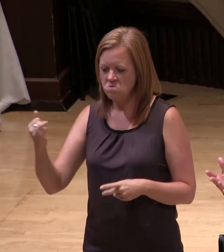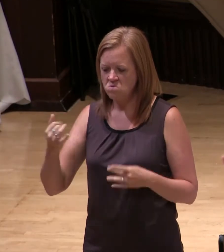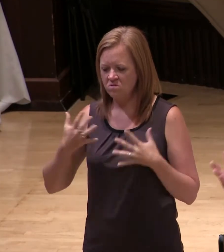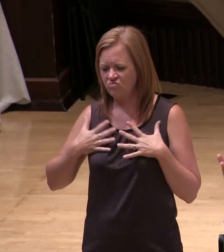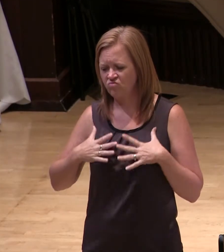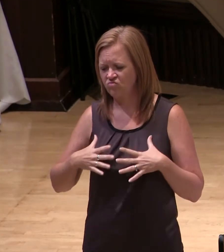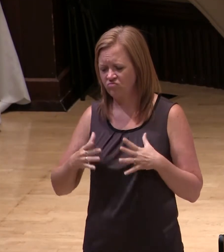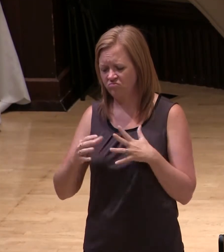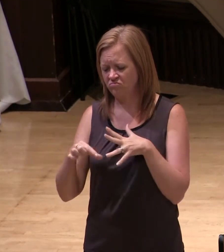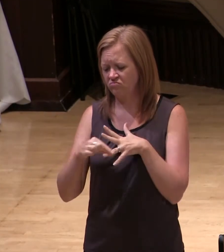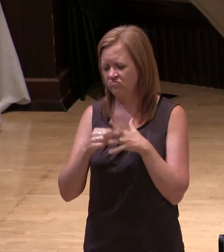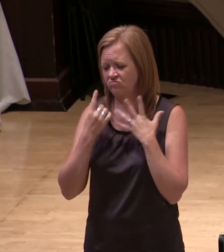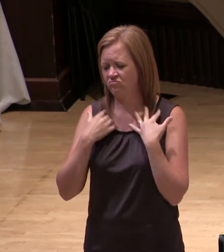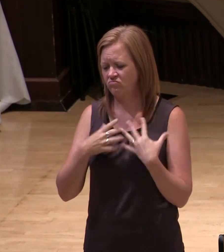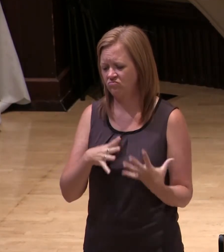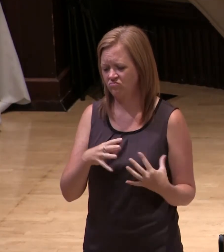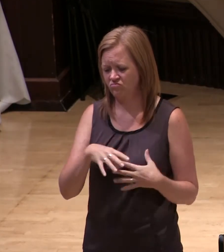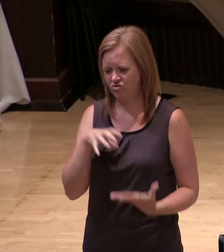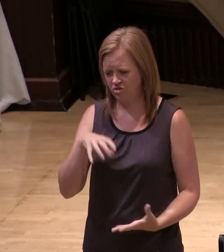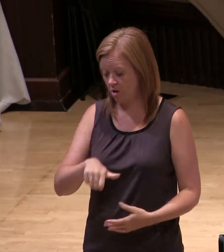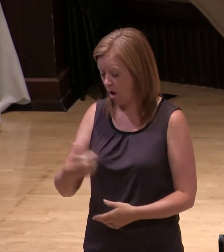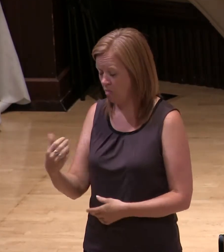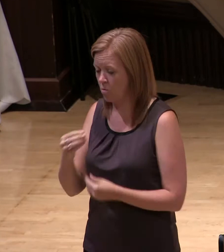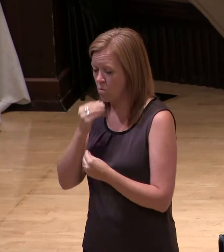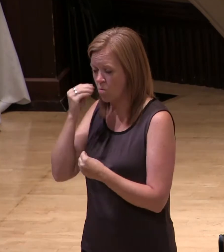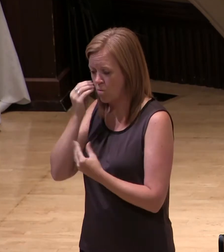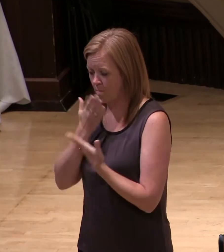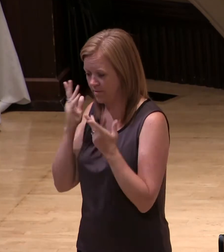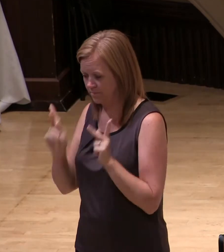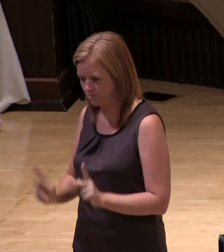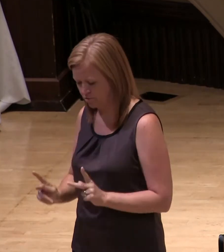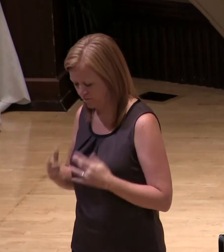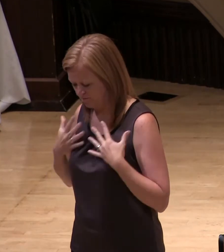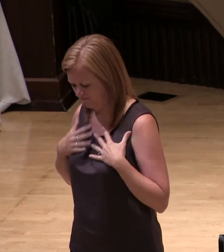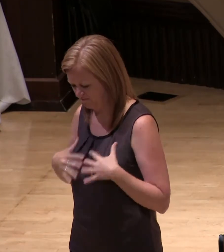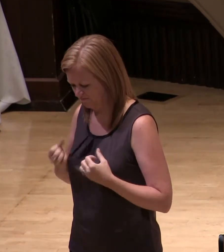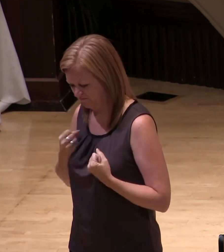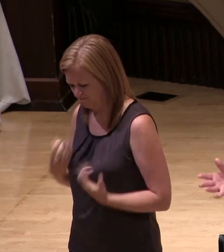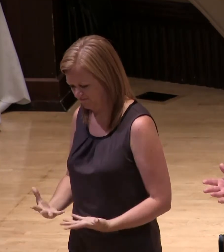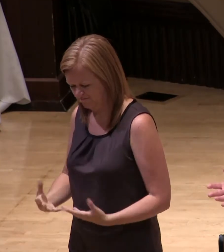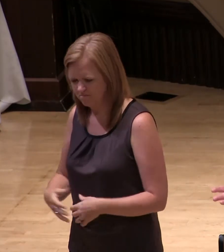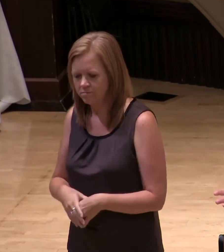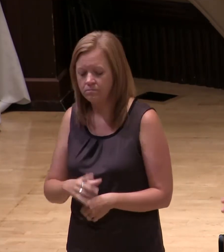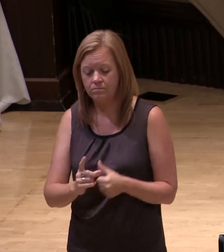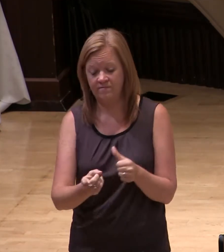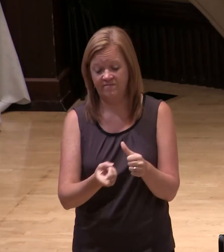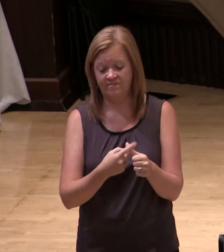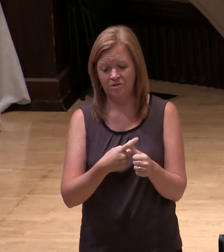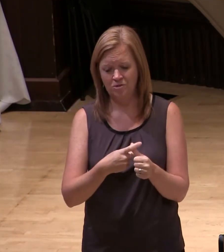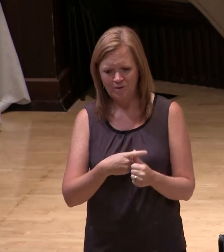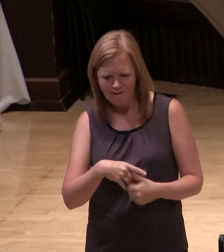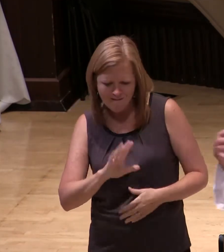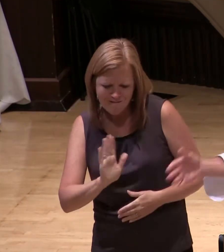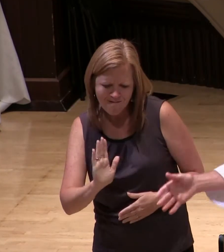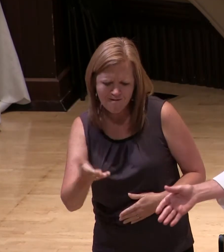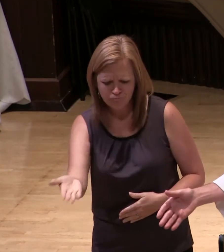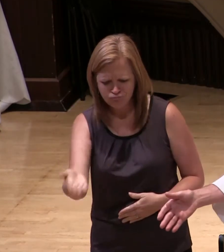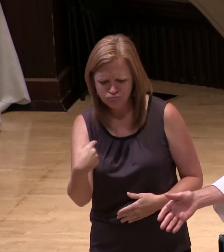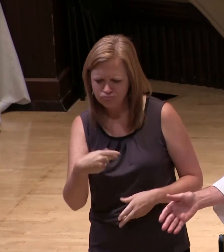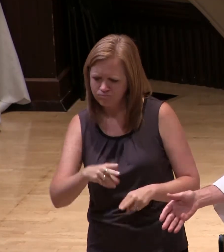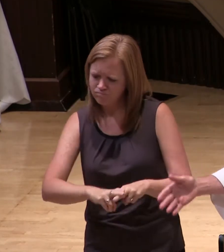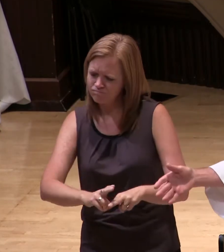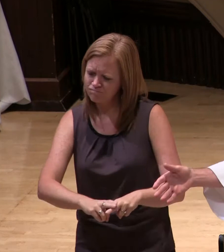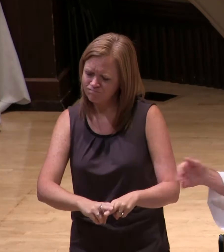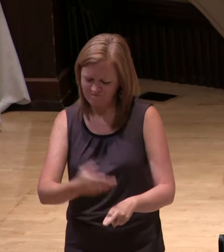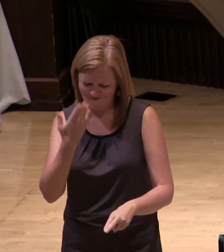dressed, really rich. The other is a homeless person in tattered clothing. So the first one is greeted very warmly. "Oh, come, sit right